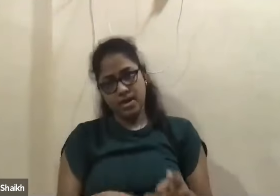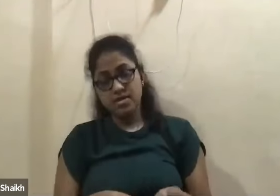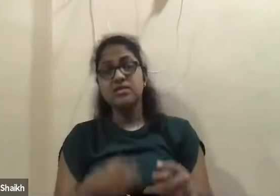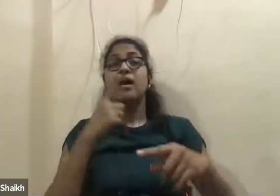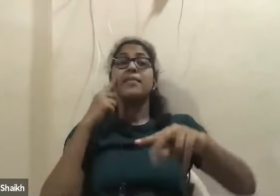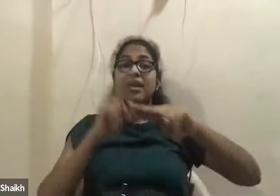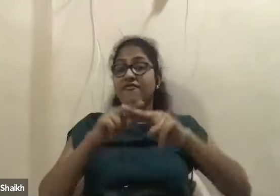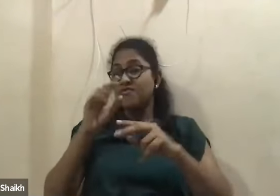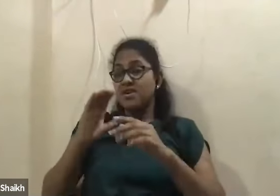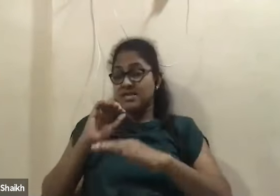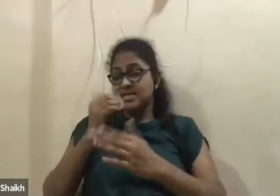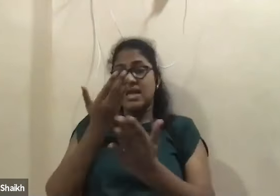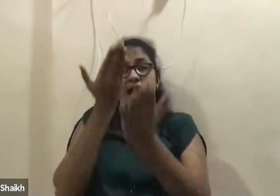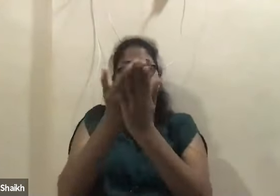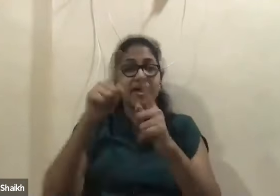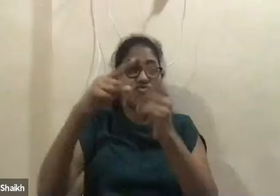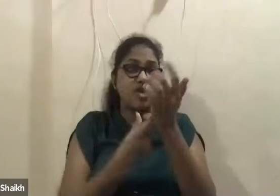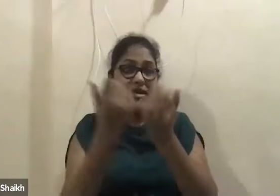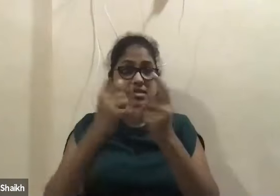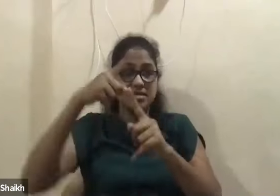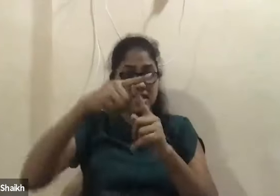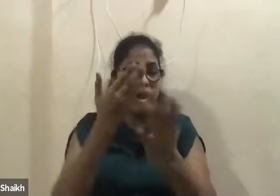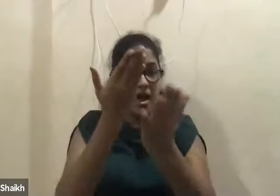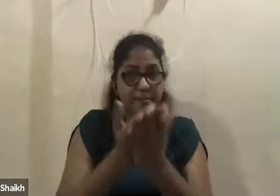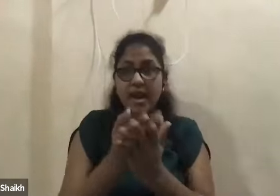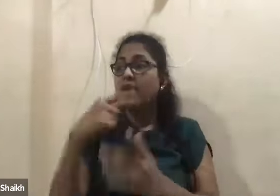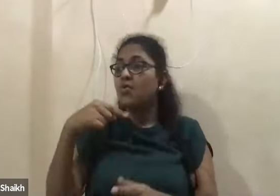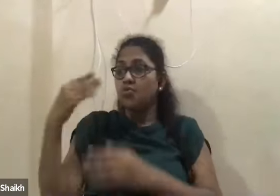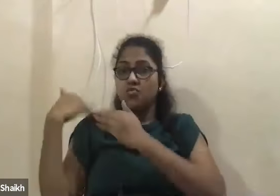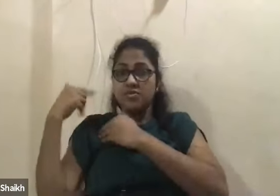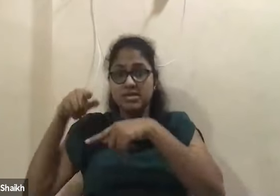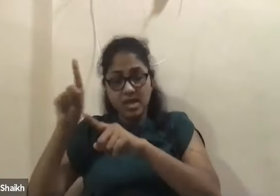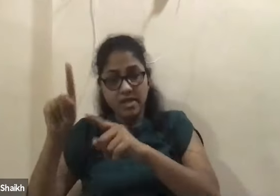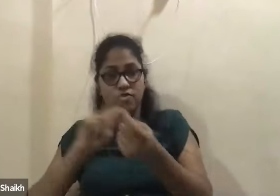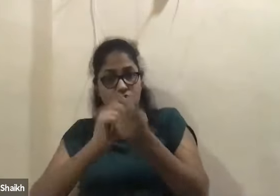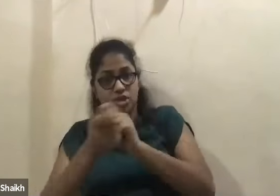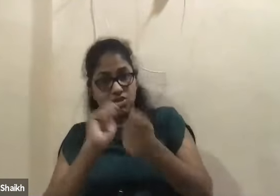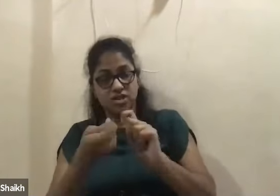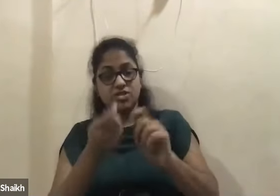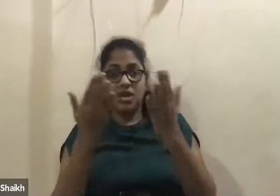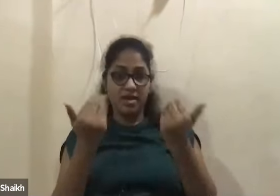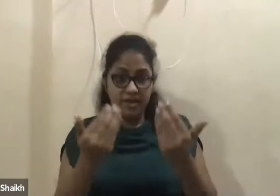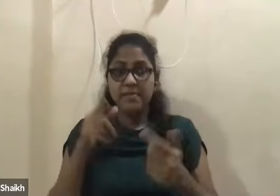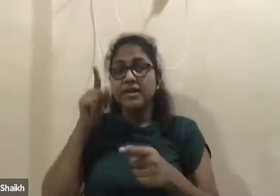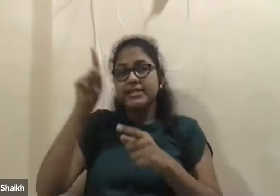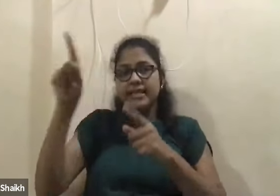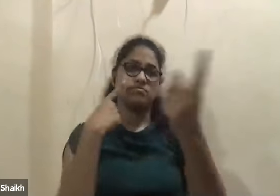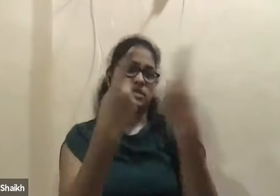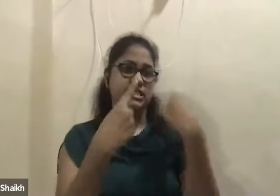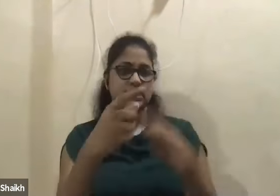himself, and if he or she has made it revocable, then the settler becomes the SSE. So in either case, it's